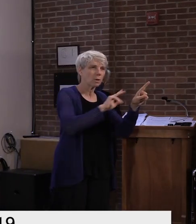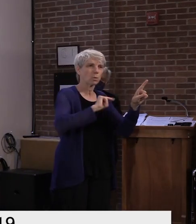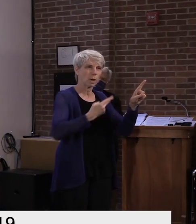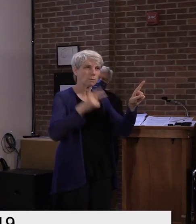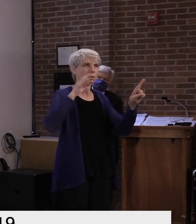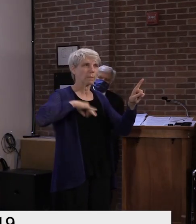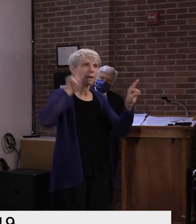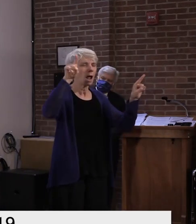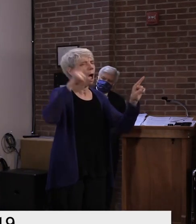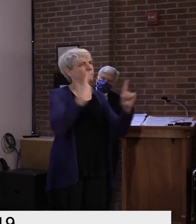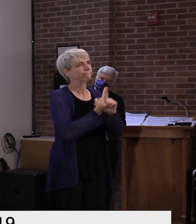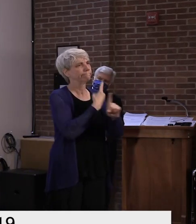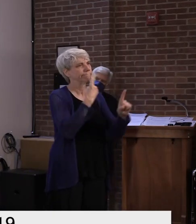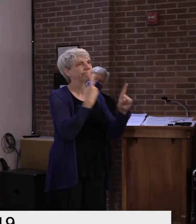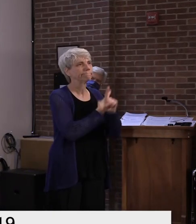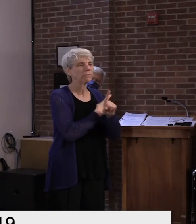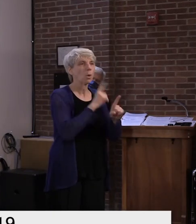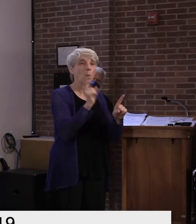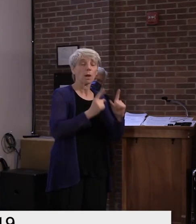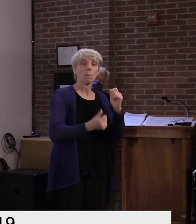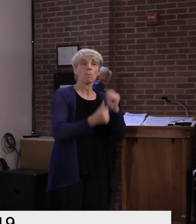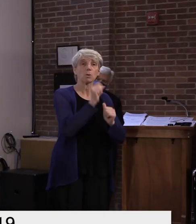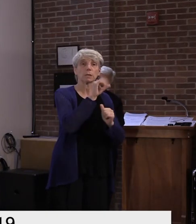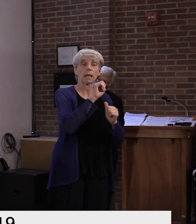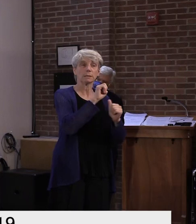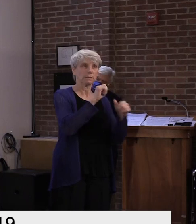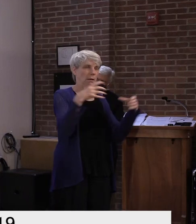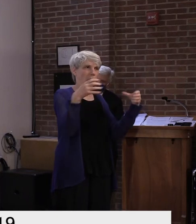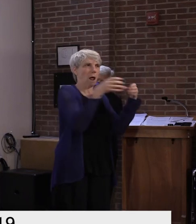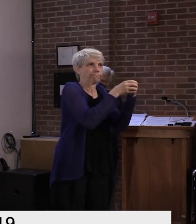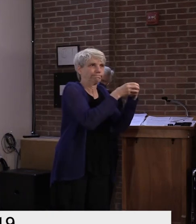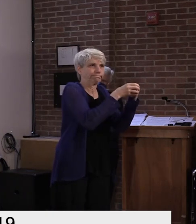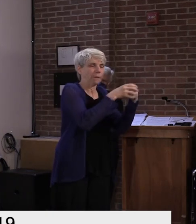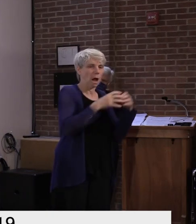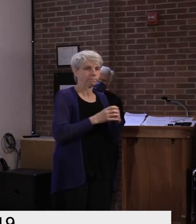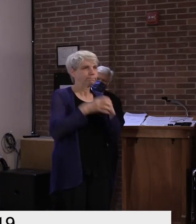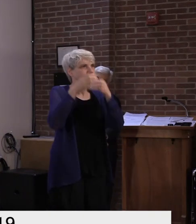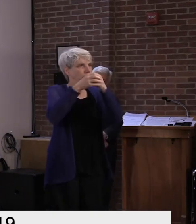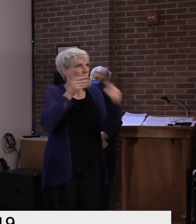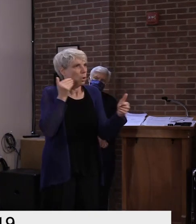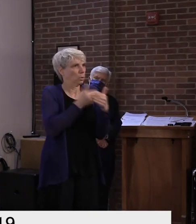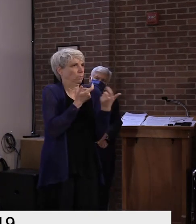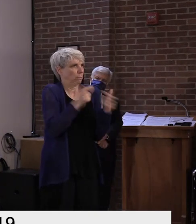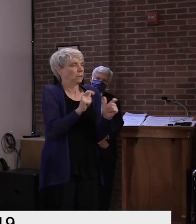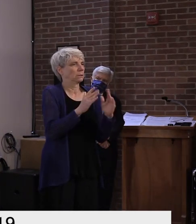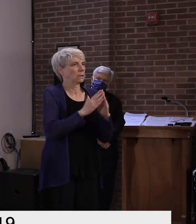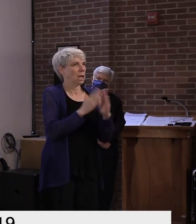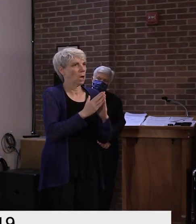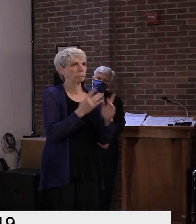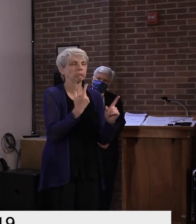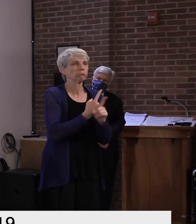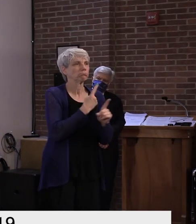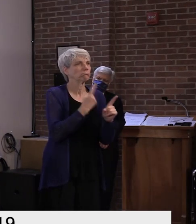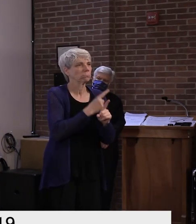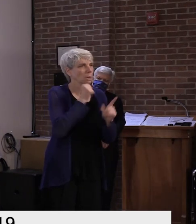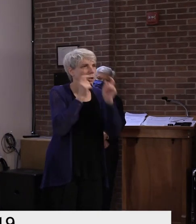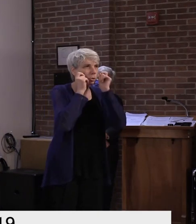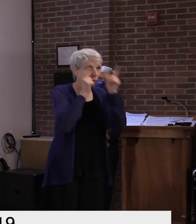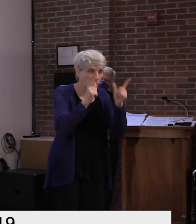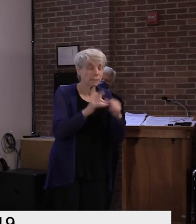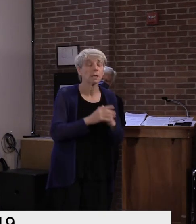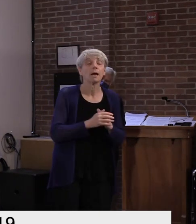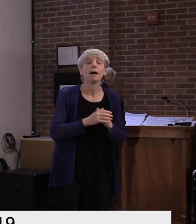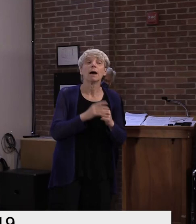counties when you look both from the entire time of the pandemic and for the last 2 months. But again, when you take a closer look at